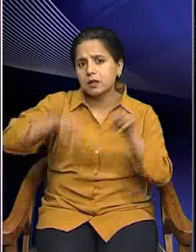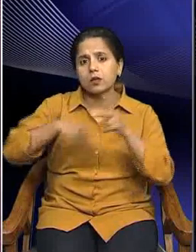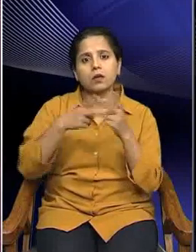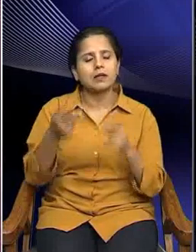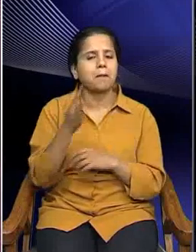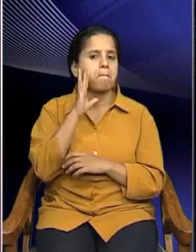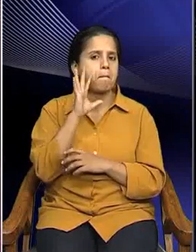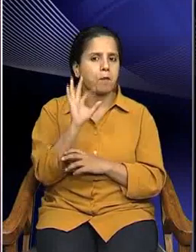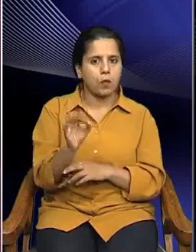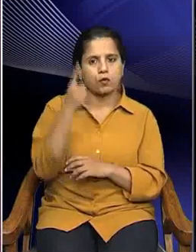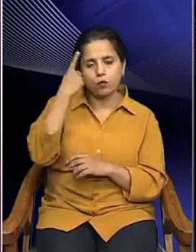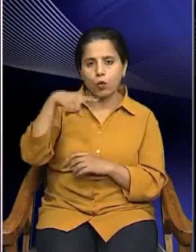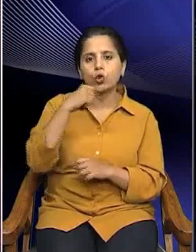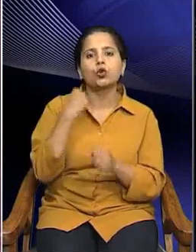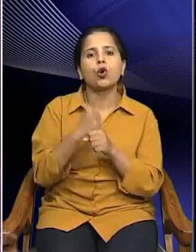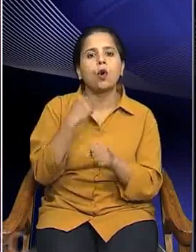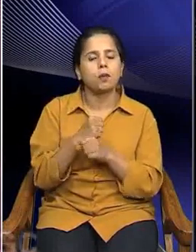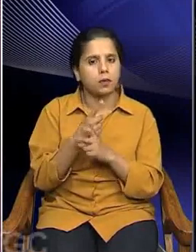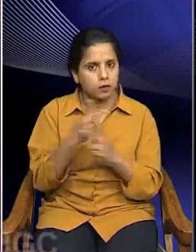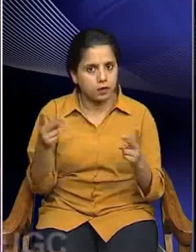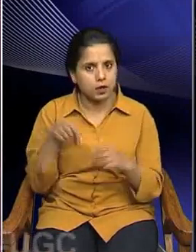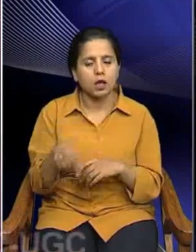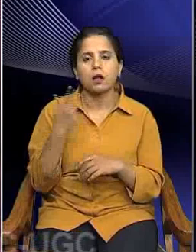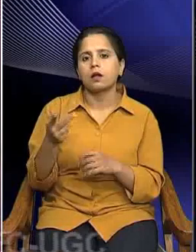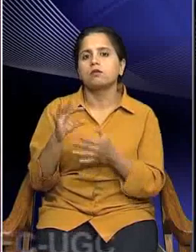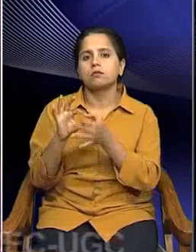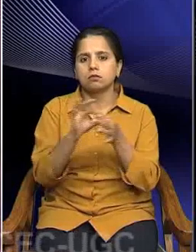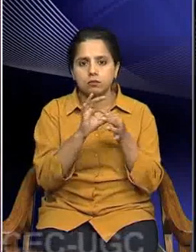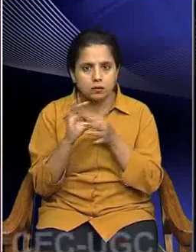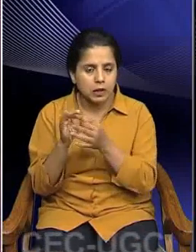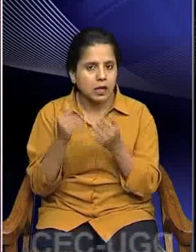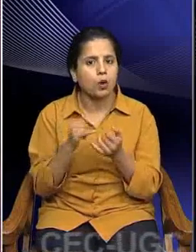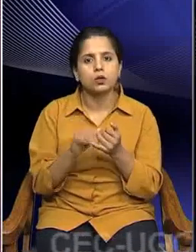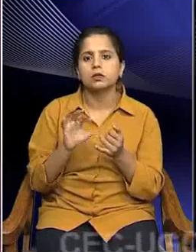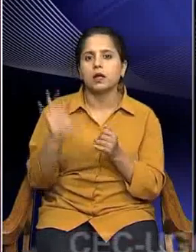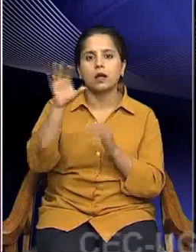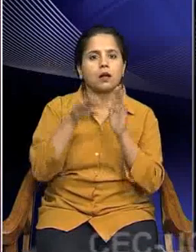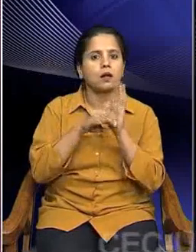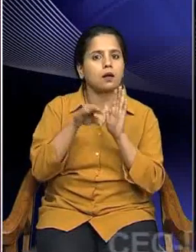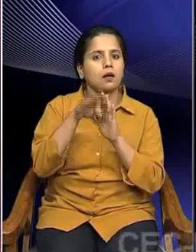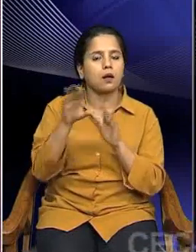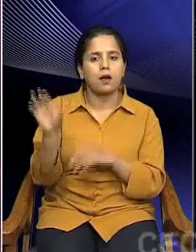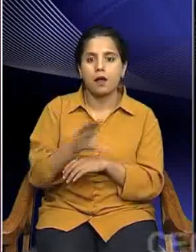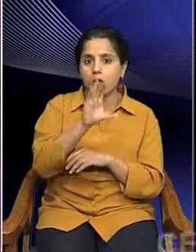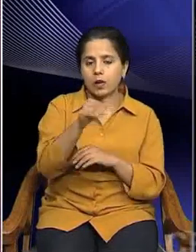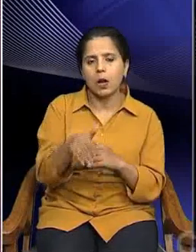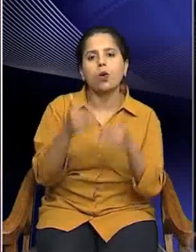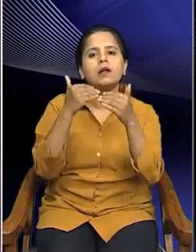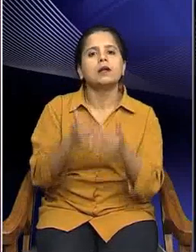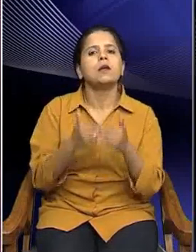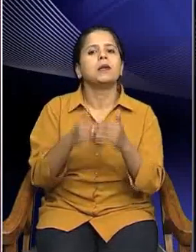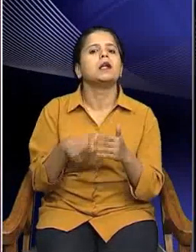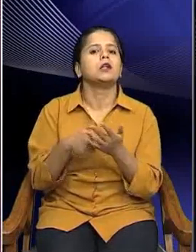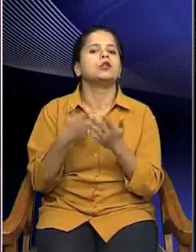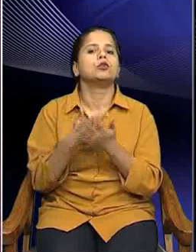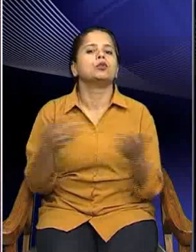is important for the government and at the union and also at the state level to invest its limited resources